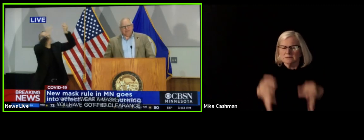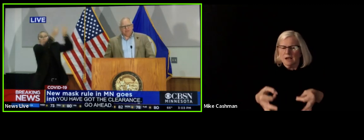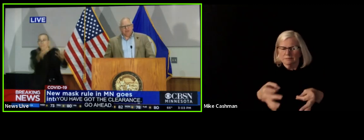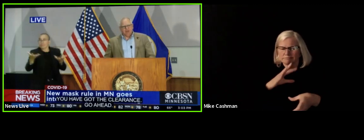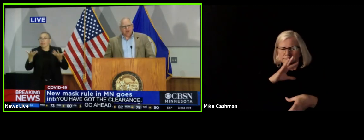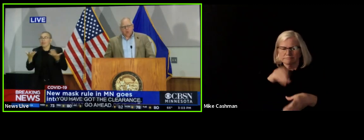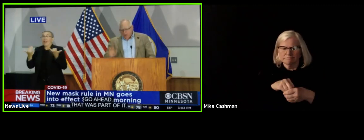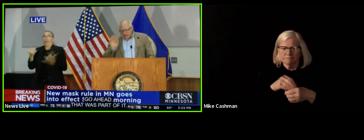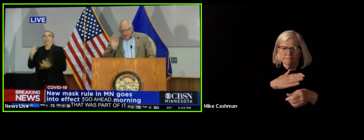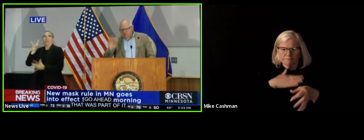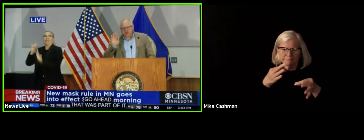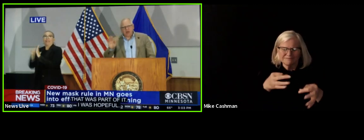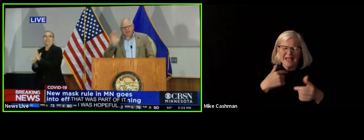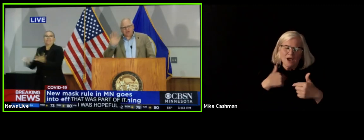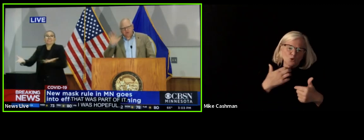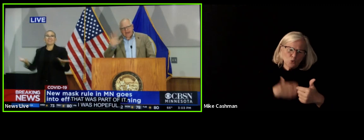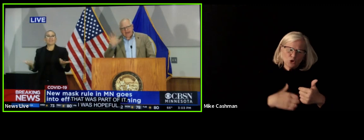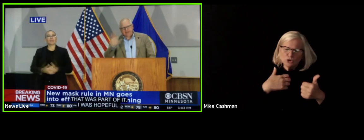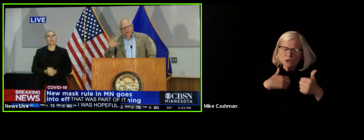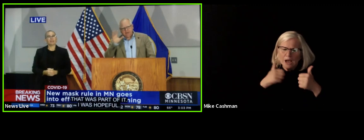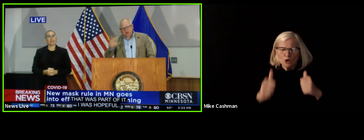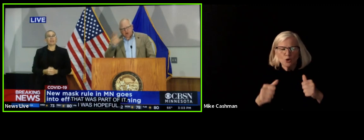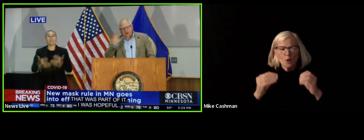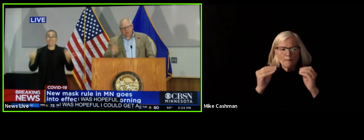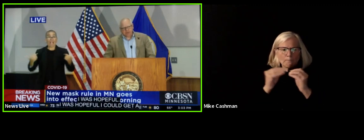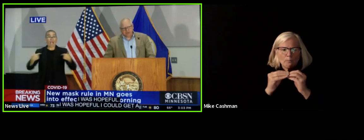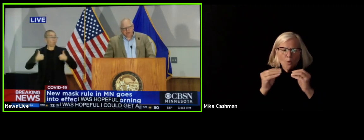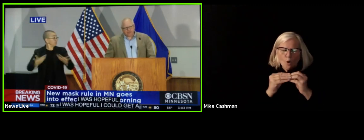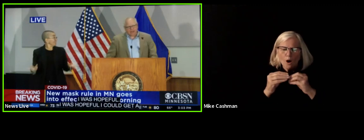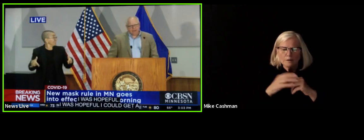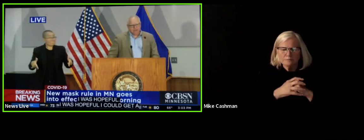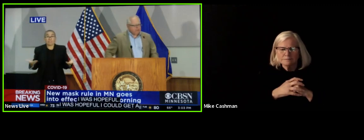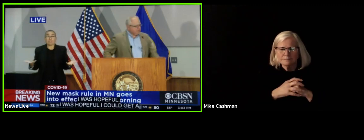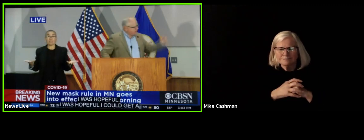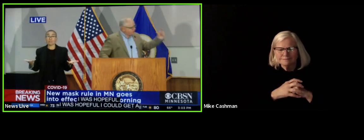this. While I was trying to do that on the political